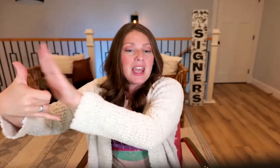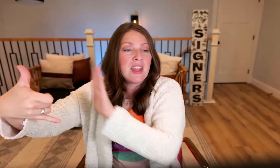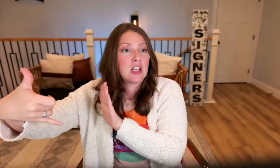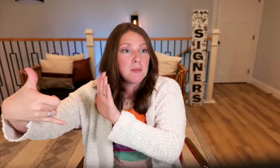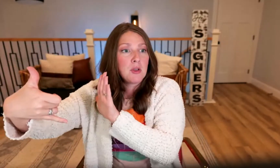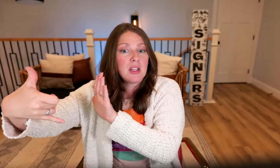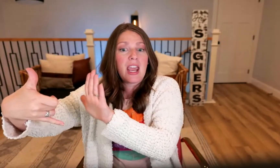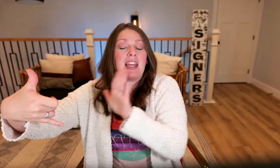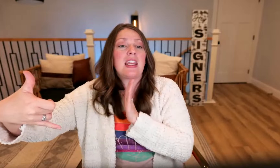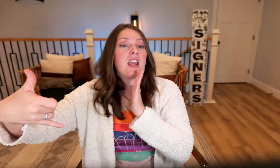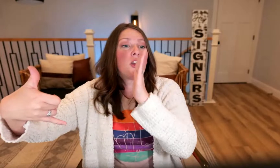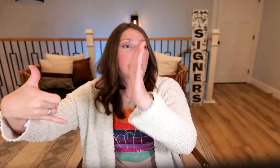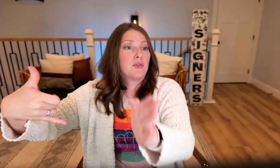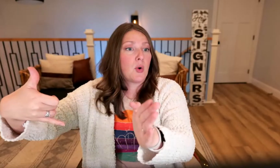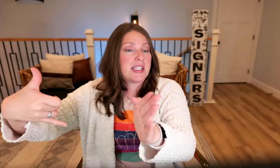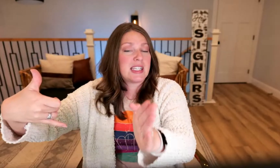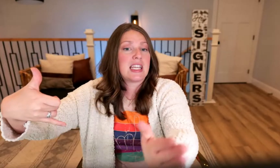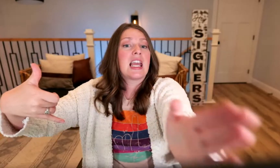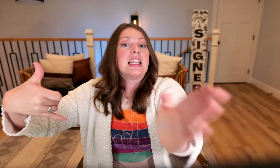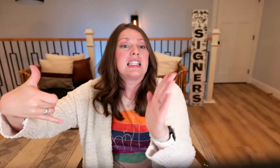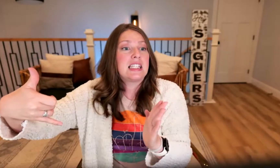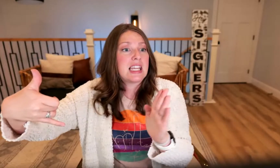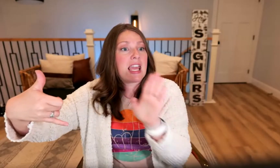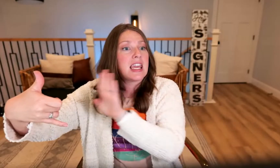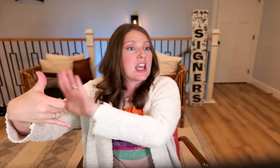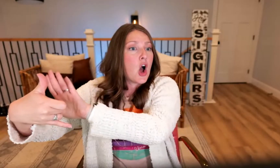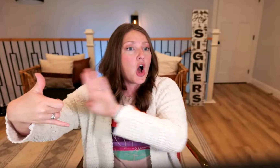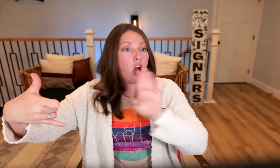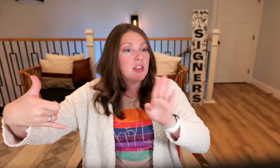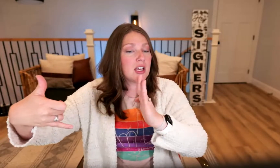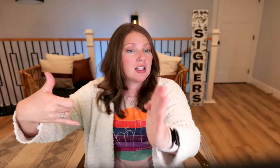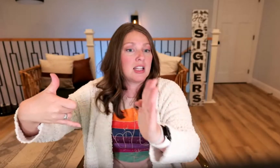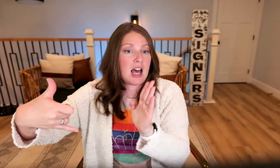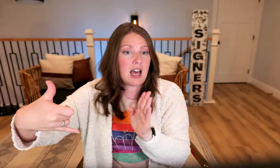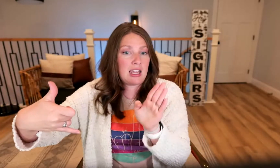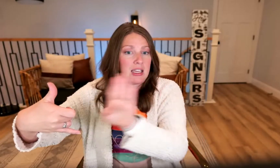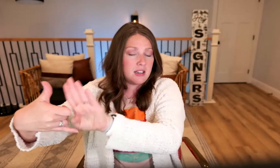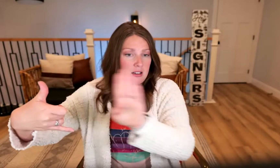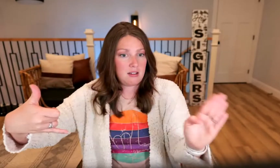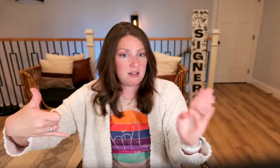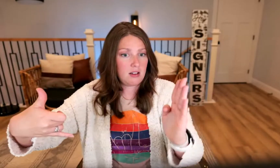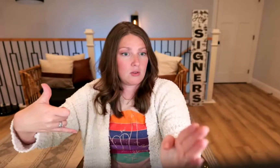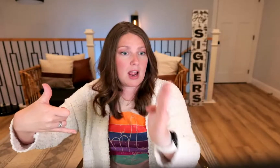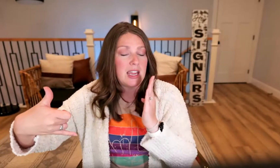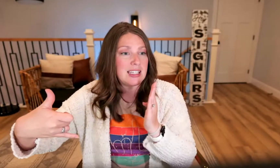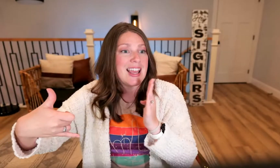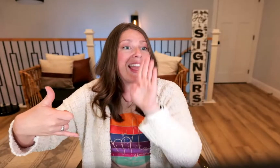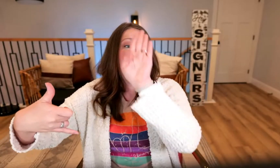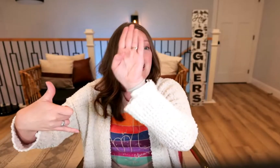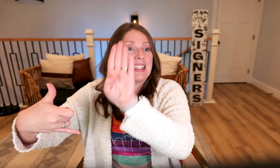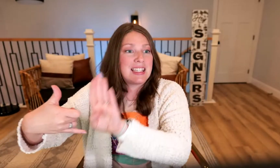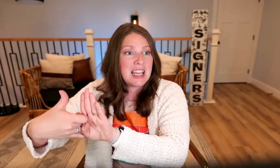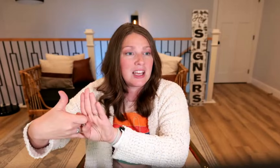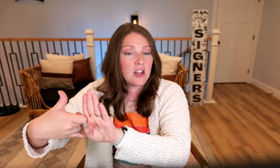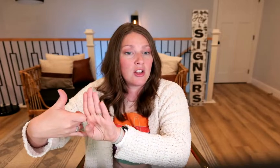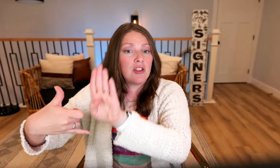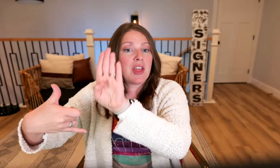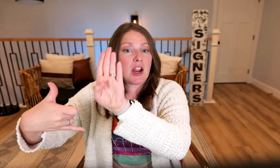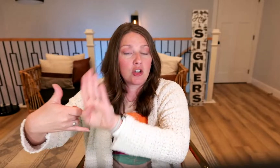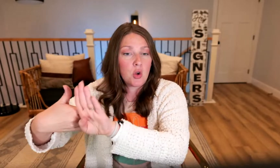then communicating, voicing, staying on the line, all right, until they are told